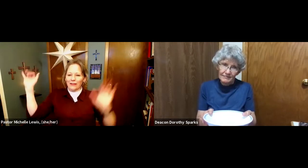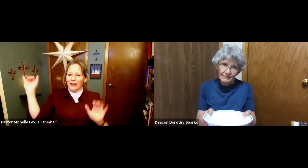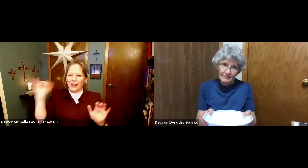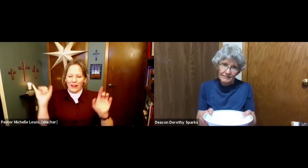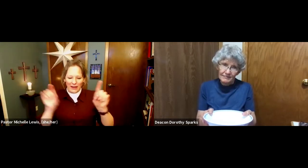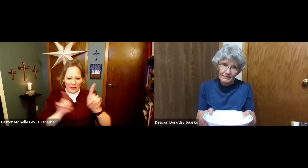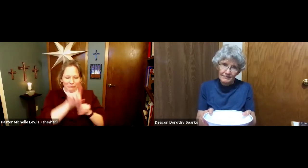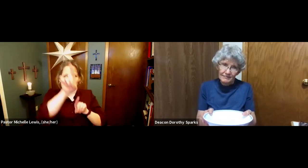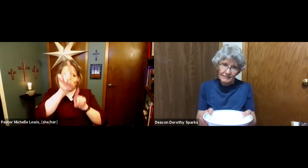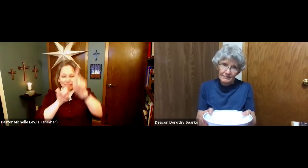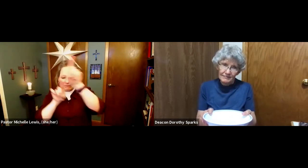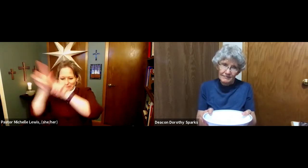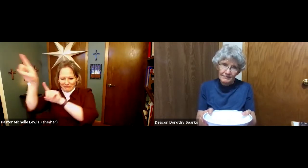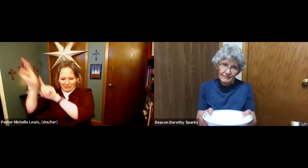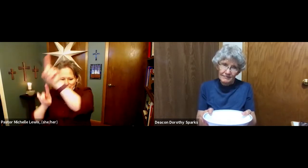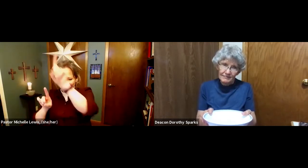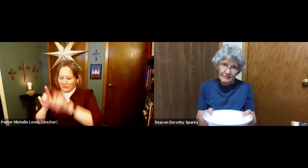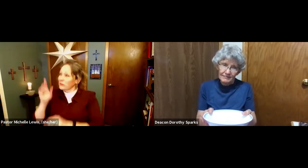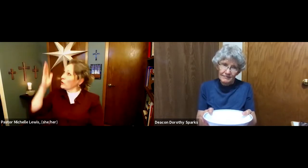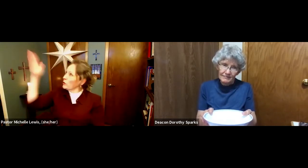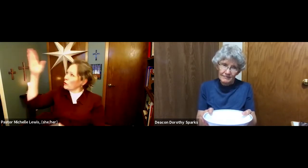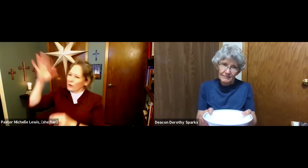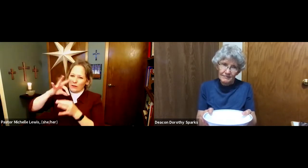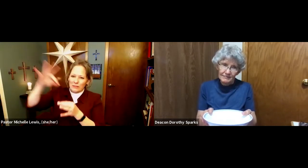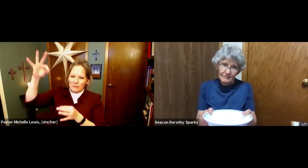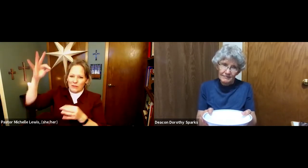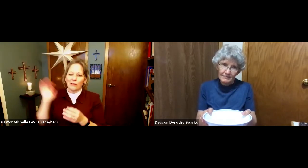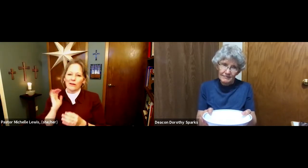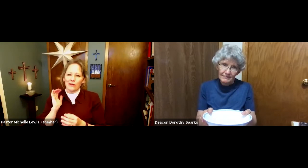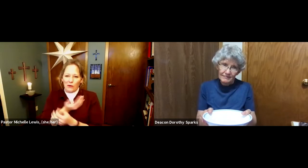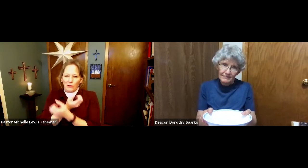our light, and our salvation.